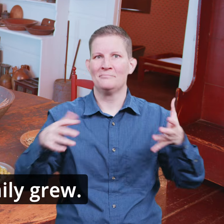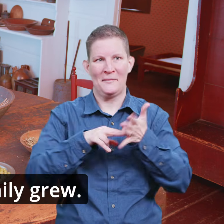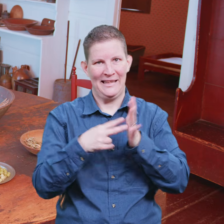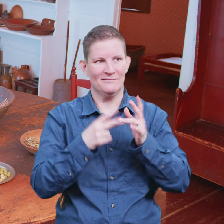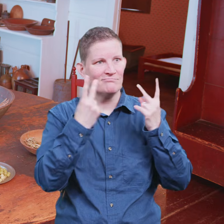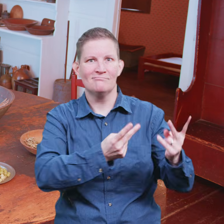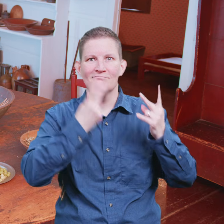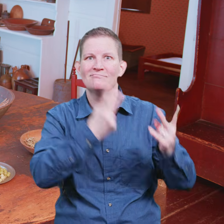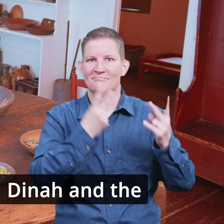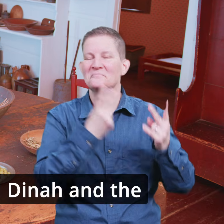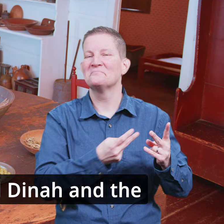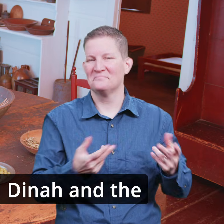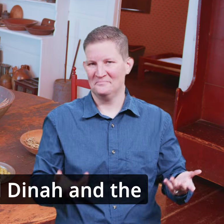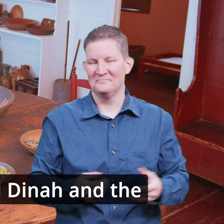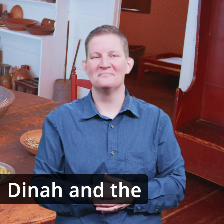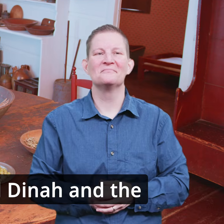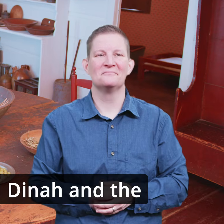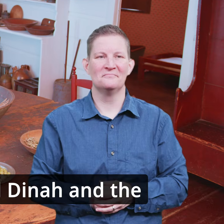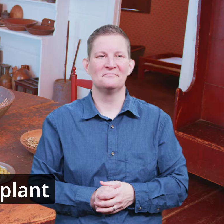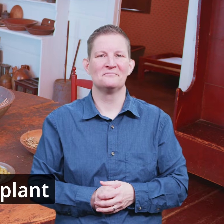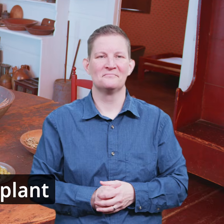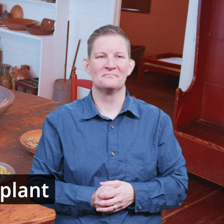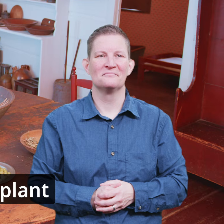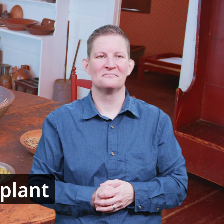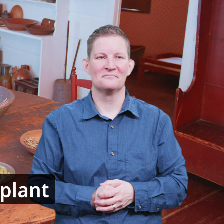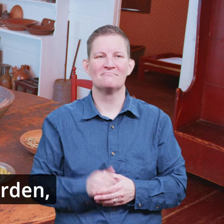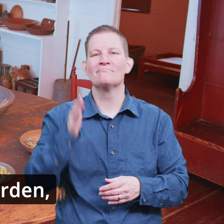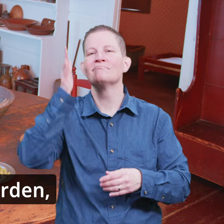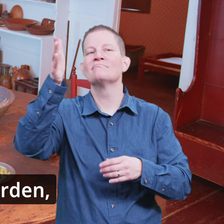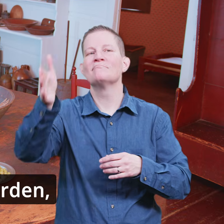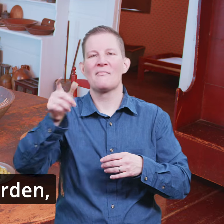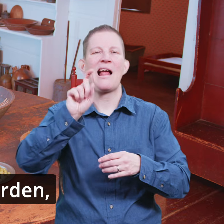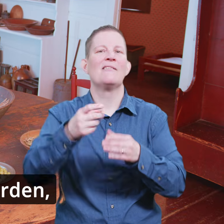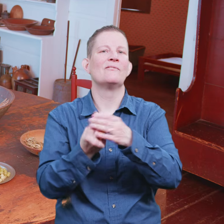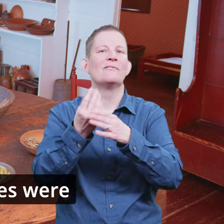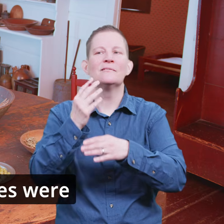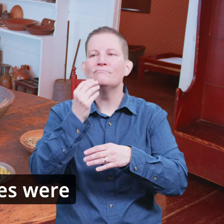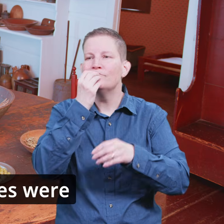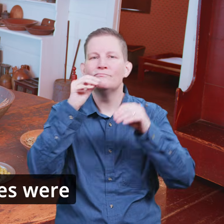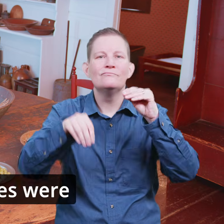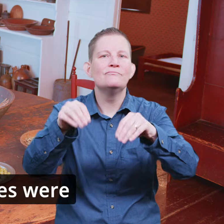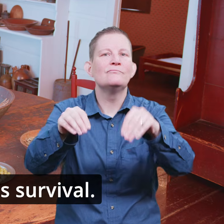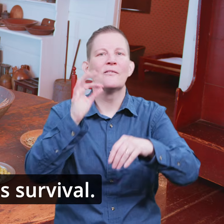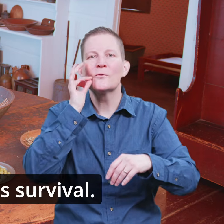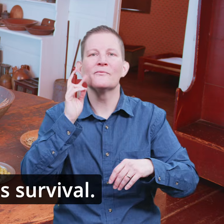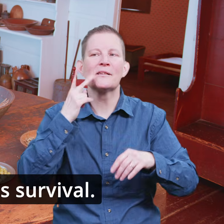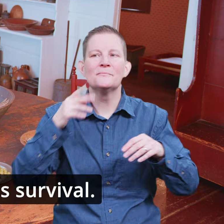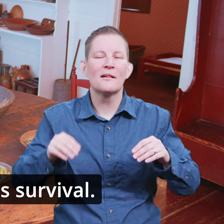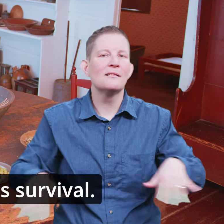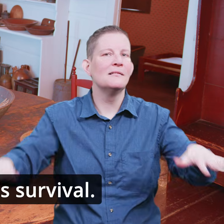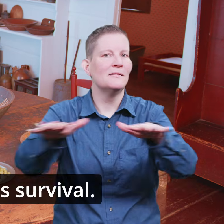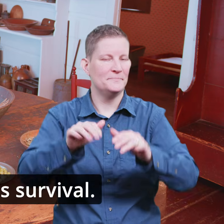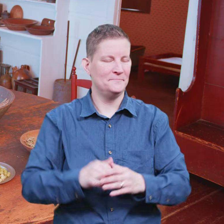the family grew. Lucy would have expected Dinah and the children to help plant and harvest the garden, since her vegetables were crucial